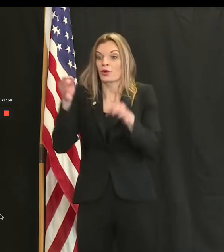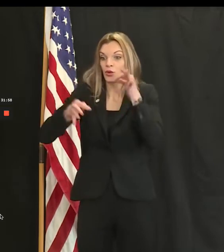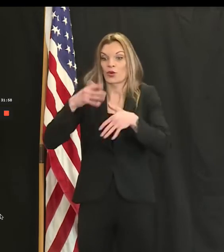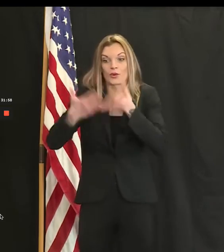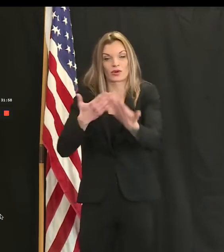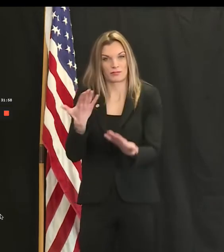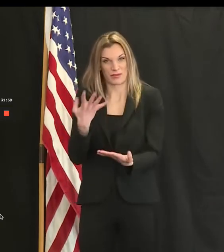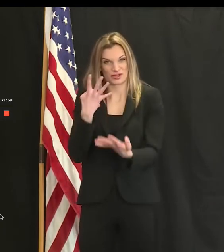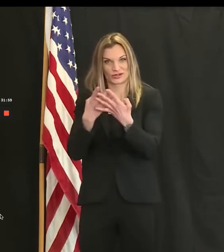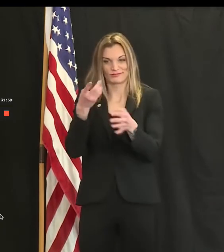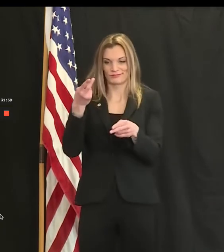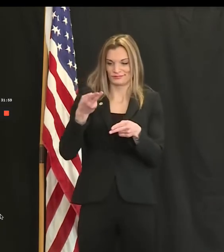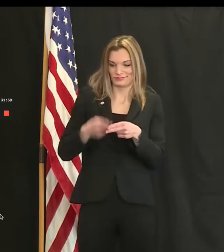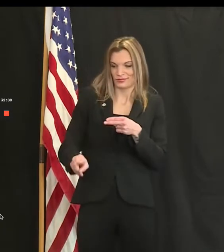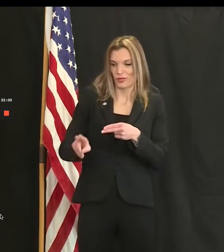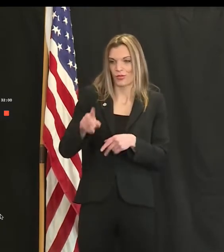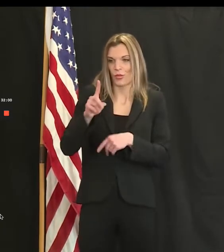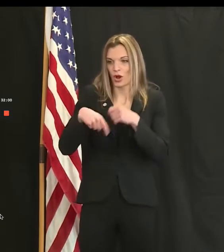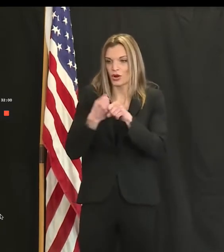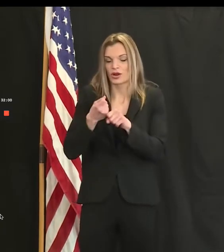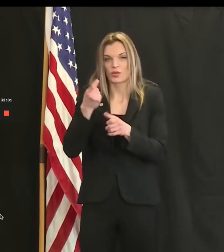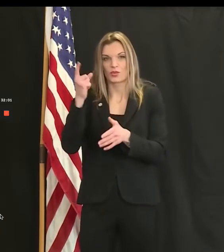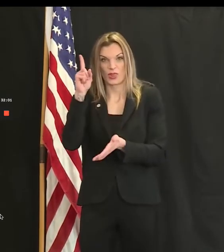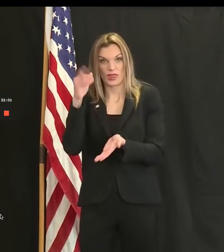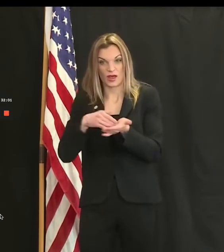or a $1,000 fine?